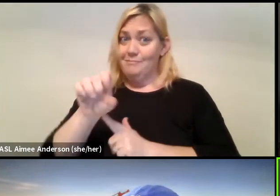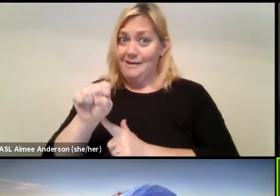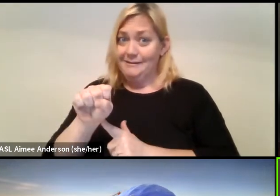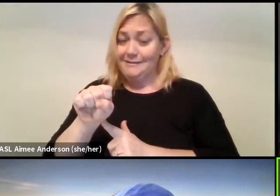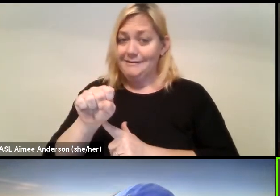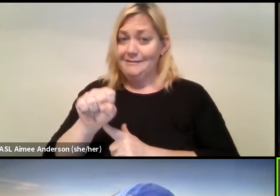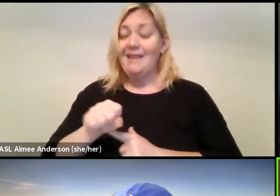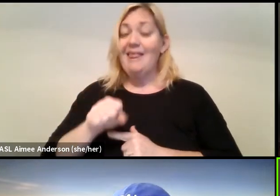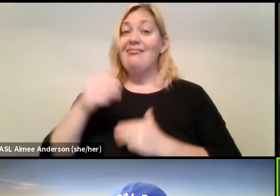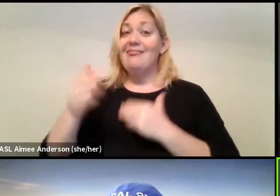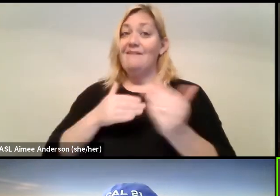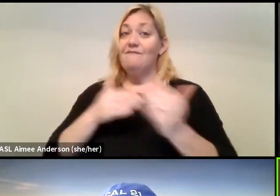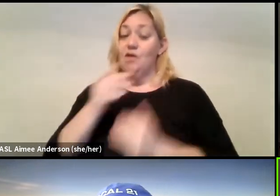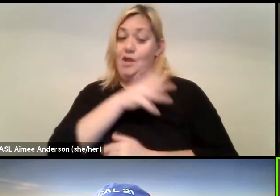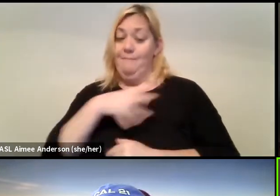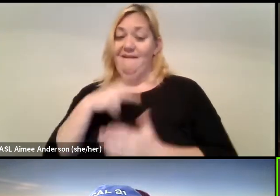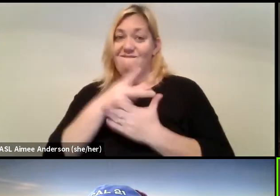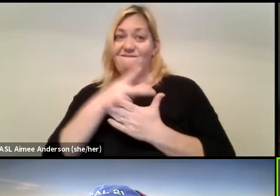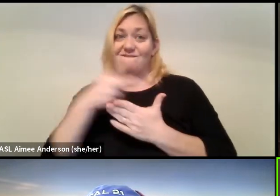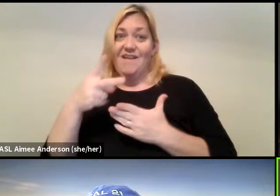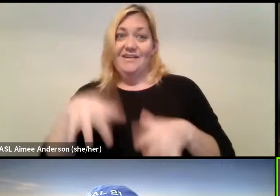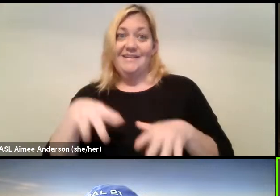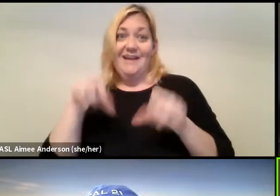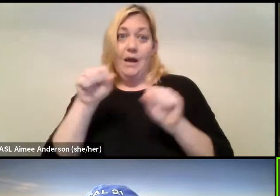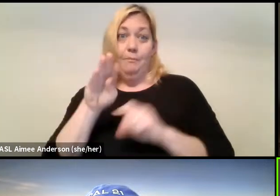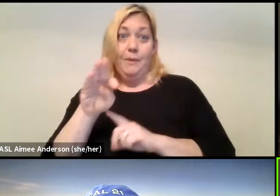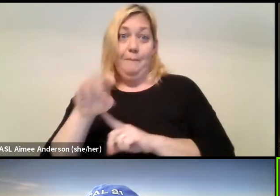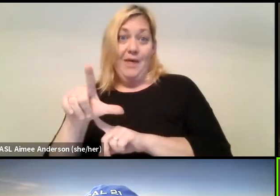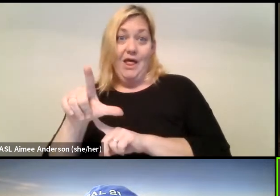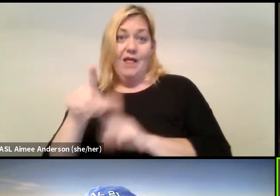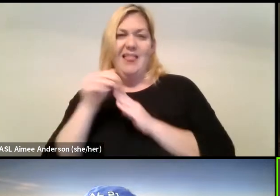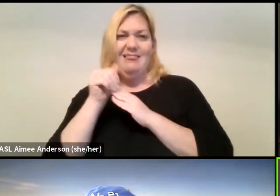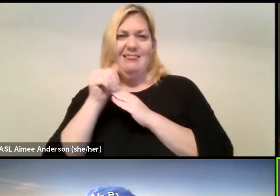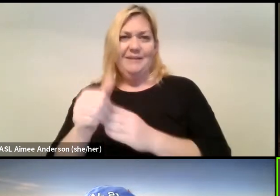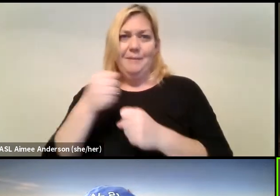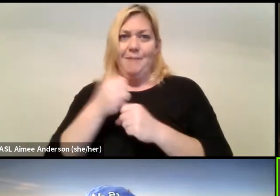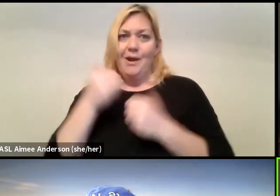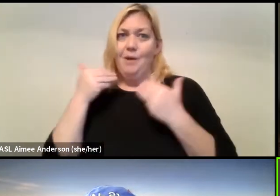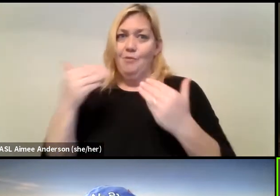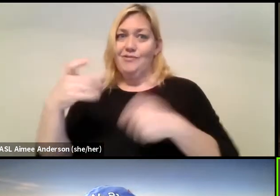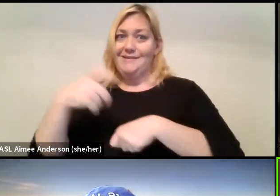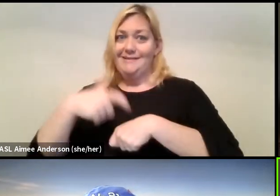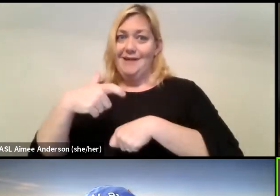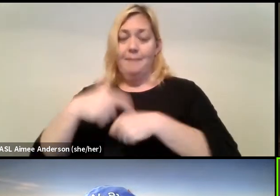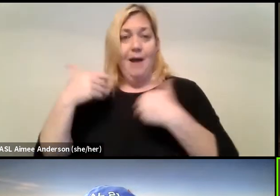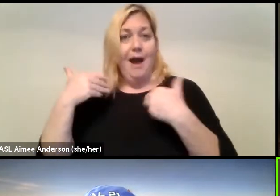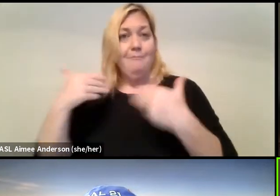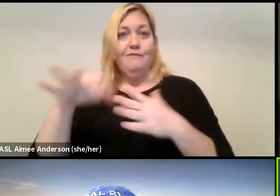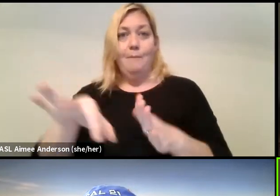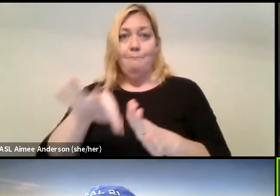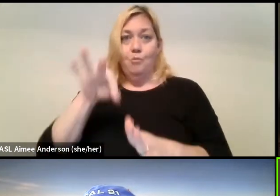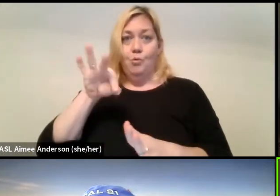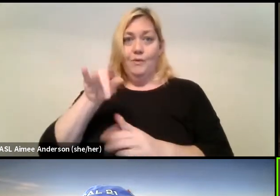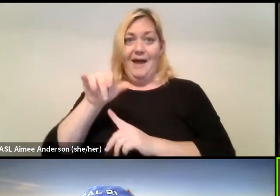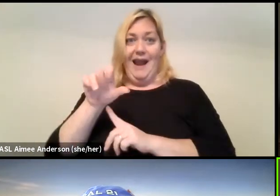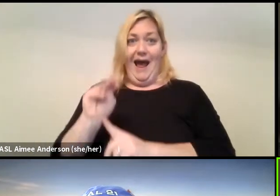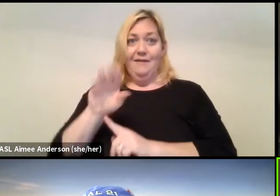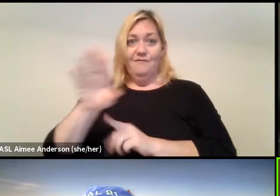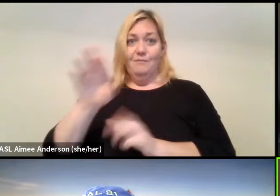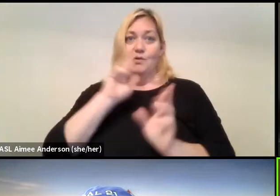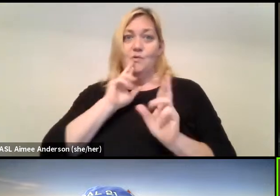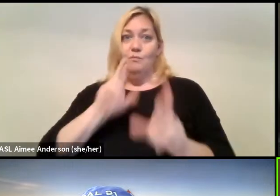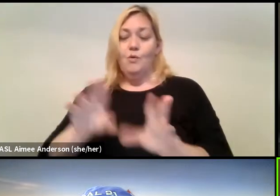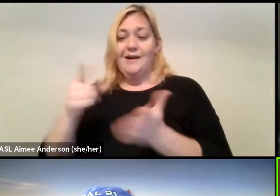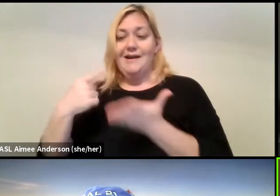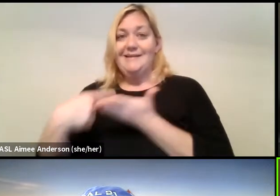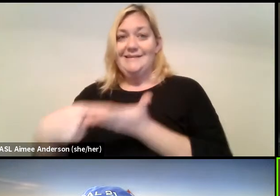And therefore, the committee's failure to take up the bill leads me to make a motion at this time. I move to pull that item from your report and discuss it